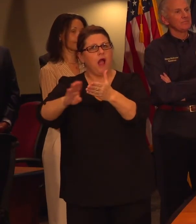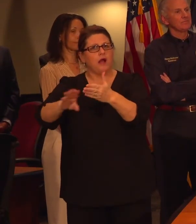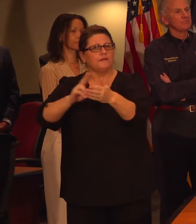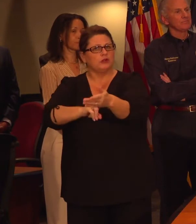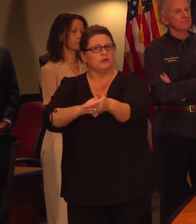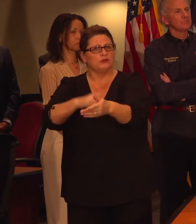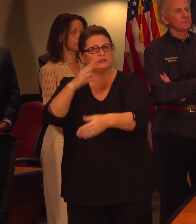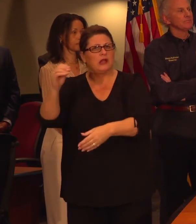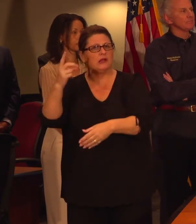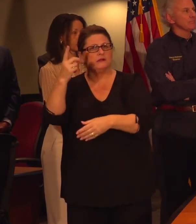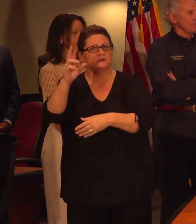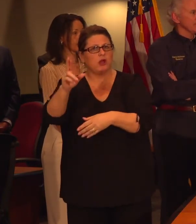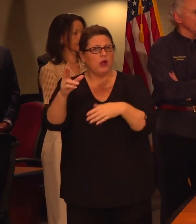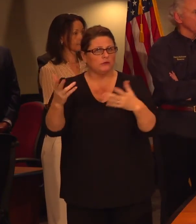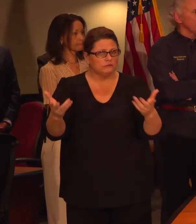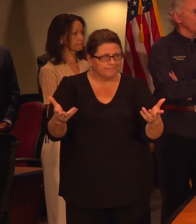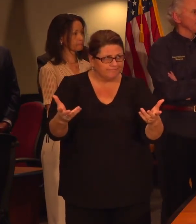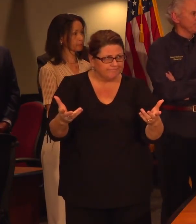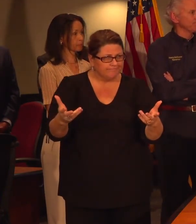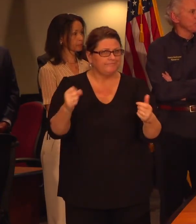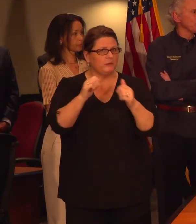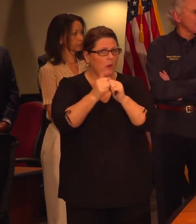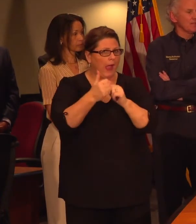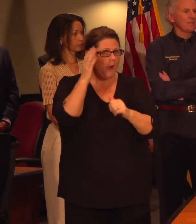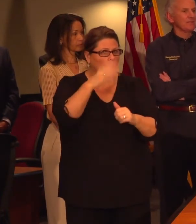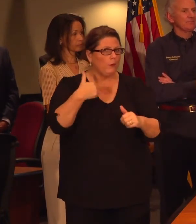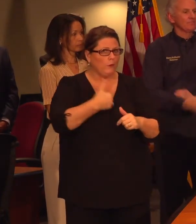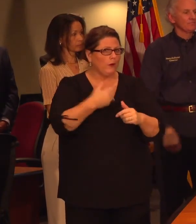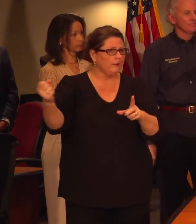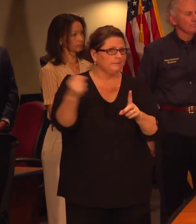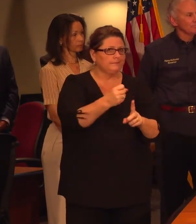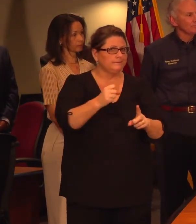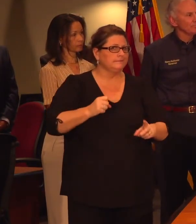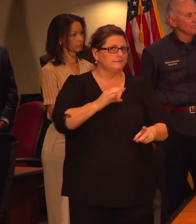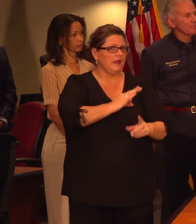how are we going to staff these geared up facilities?